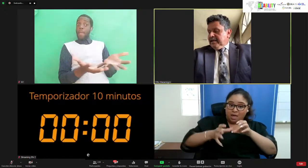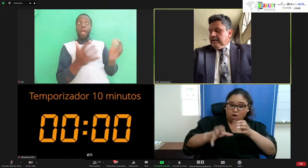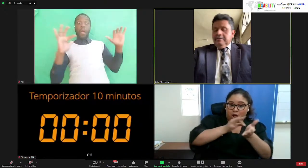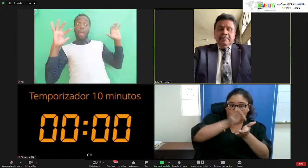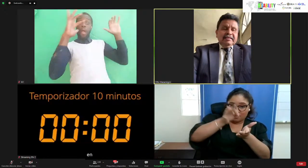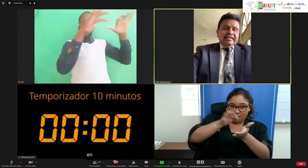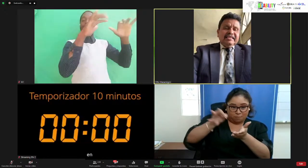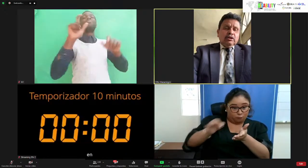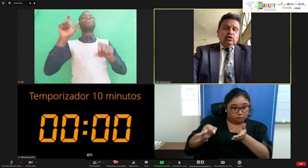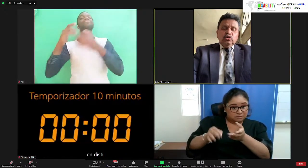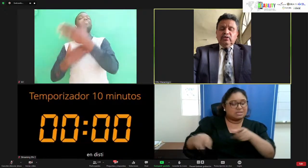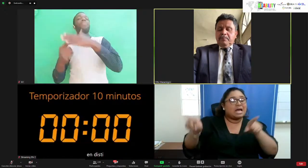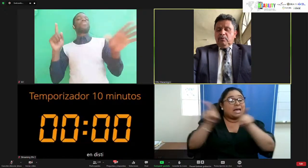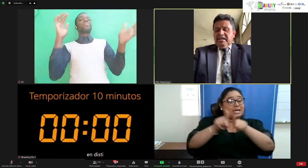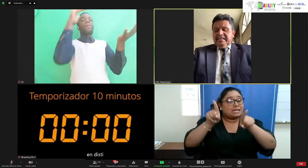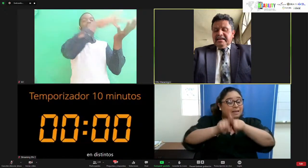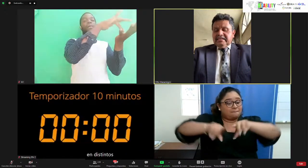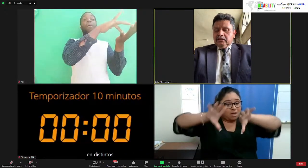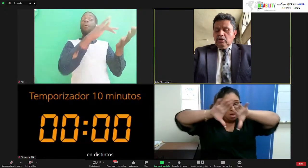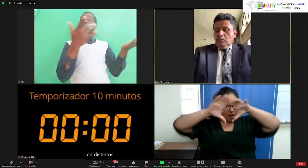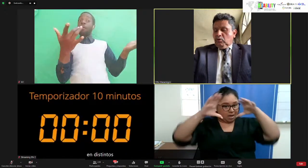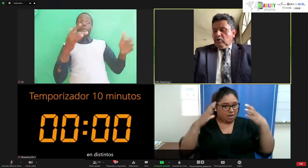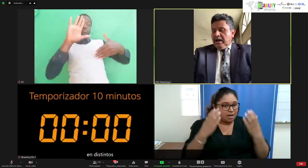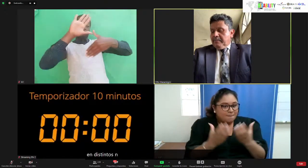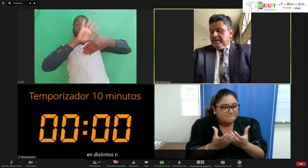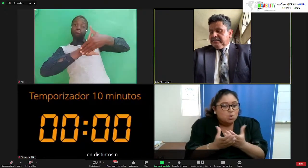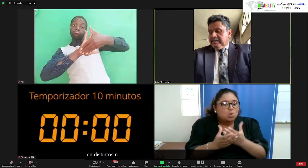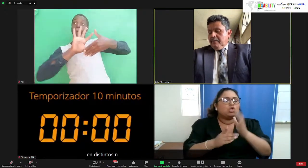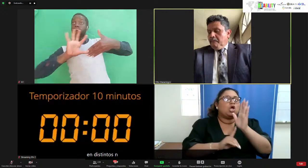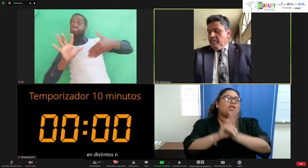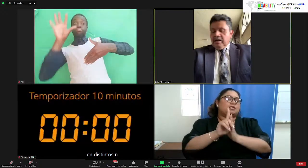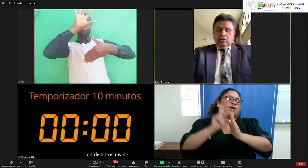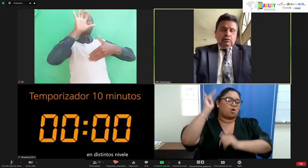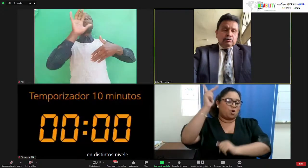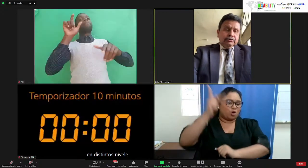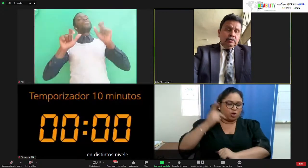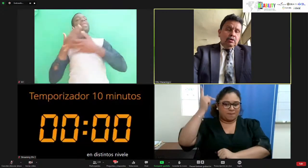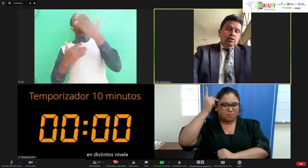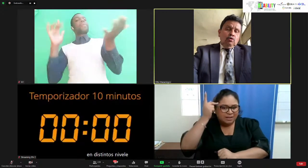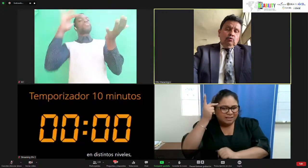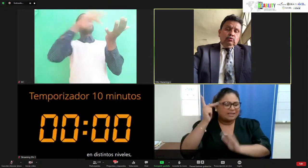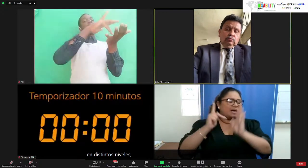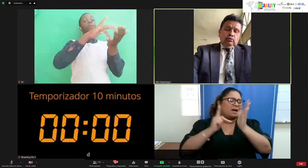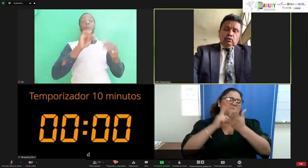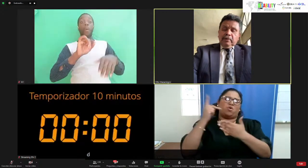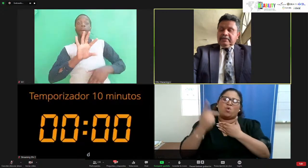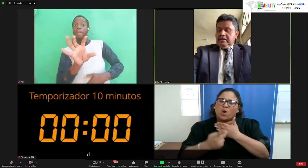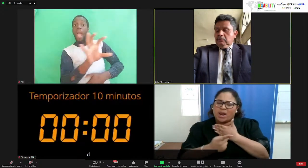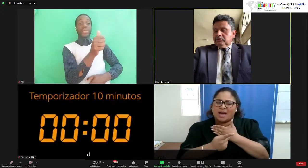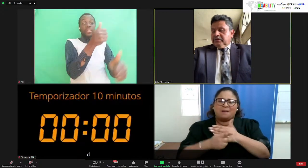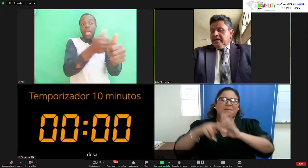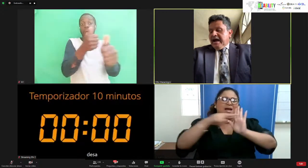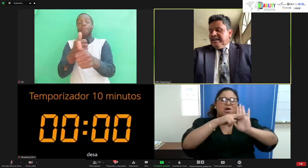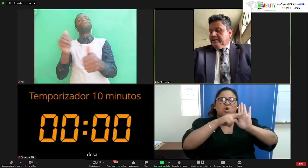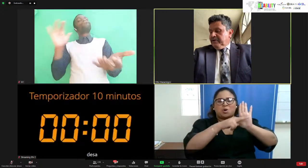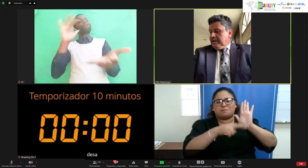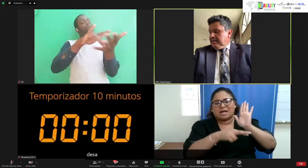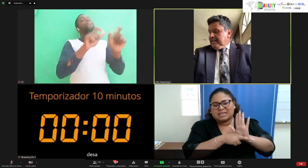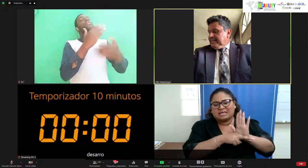locally regionally nationally and the development of policies frameworks